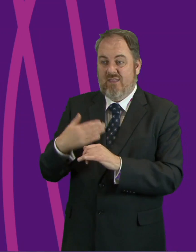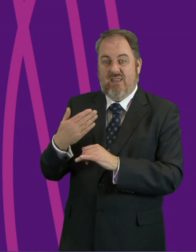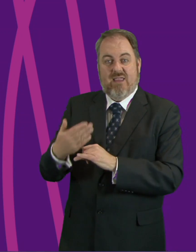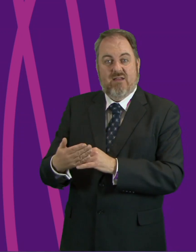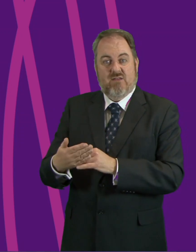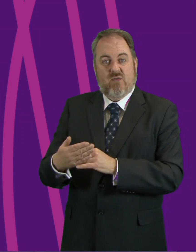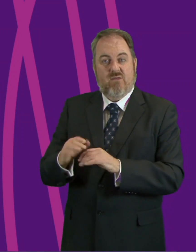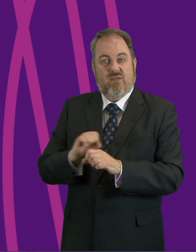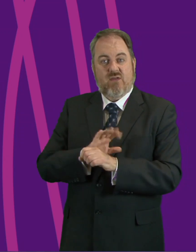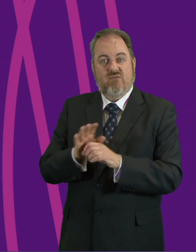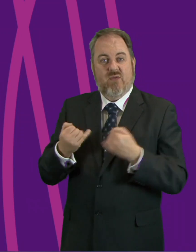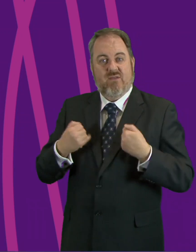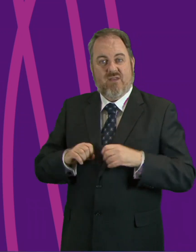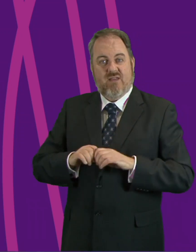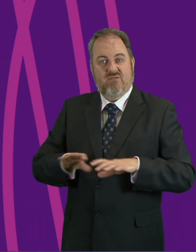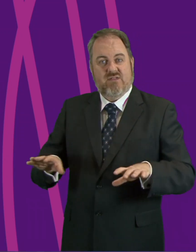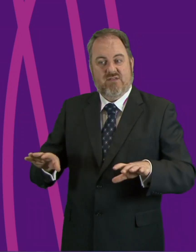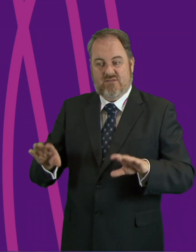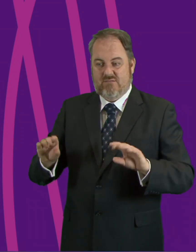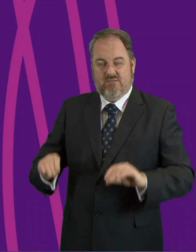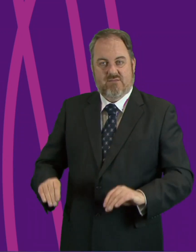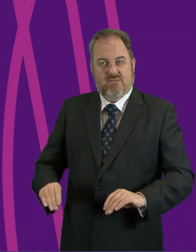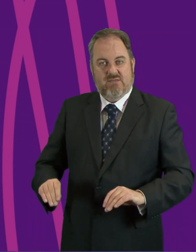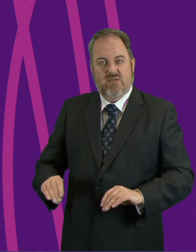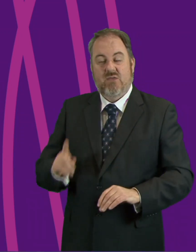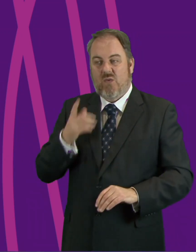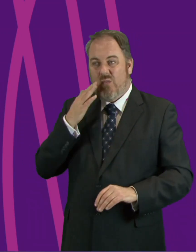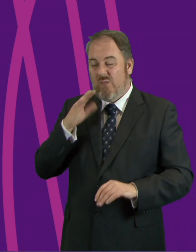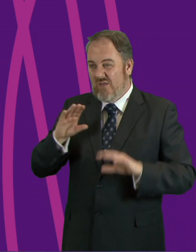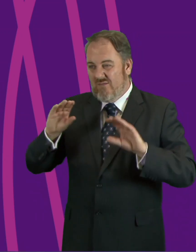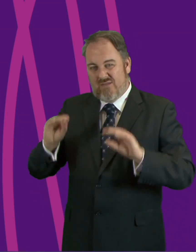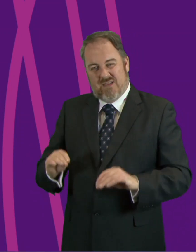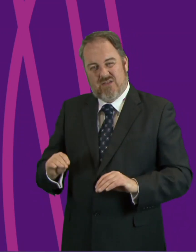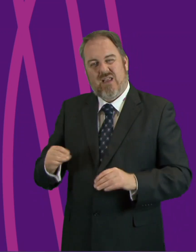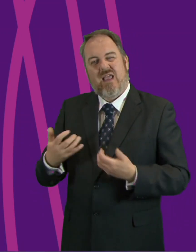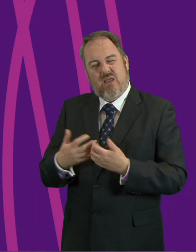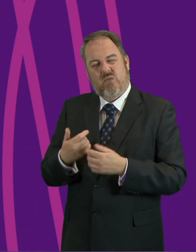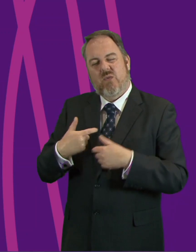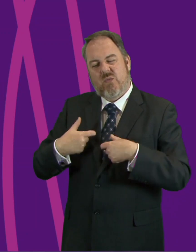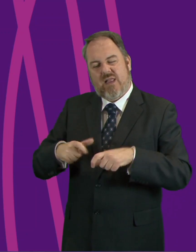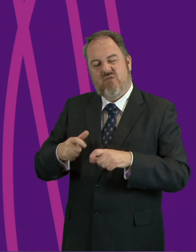Minister what the Scottish Government are doing to ensure that at the end of this, our third sector